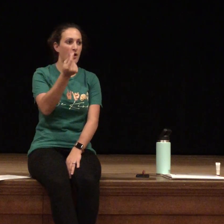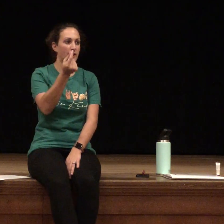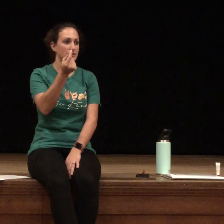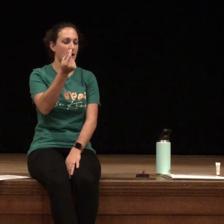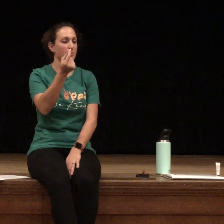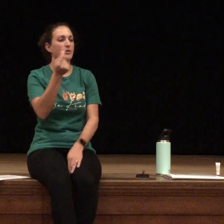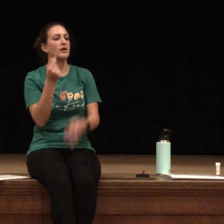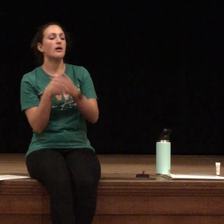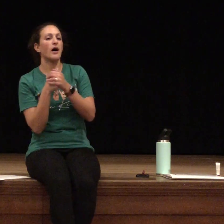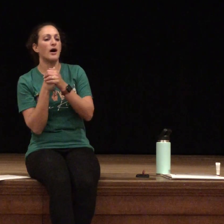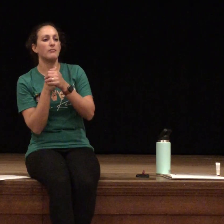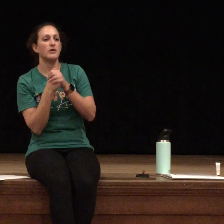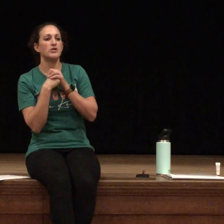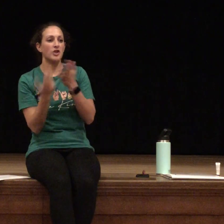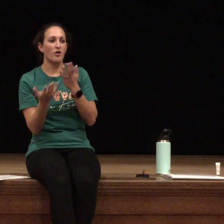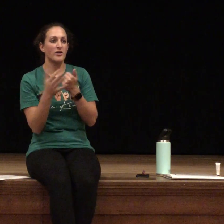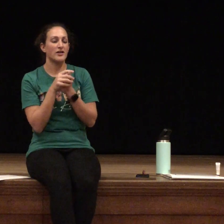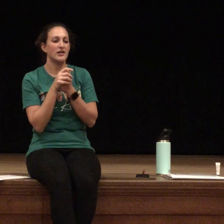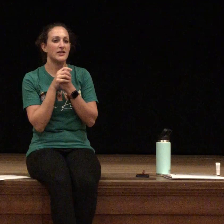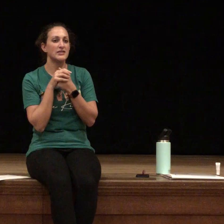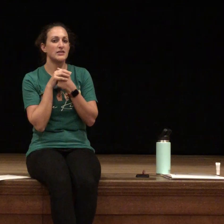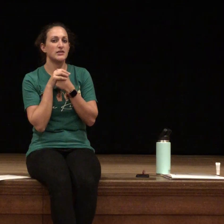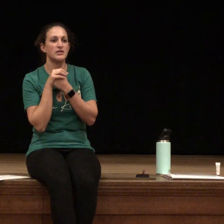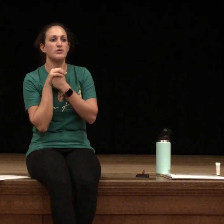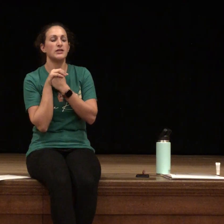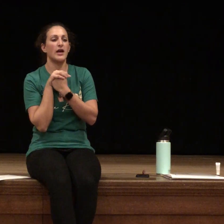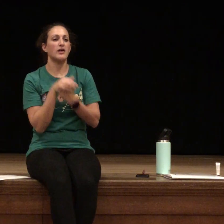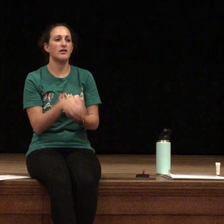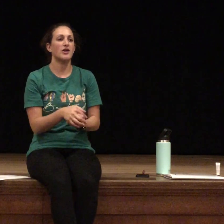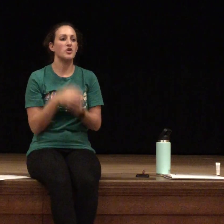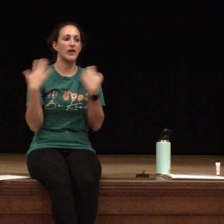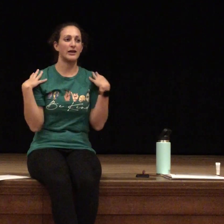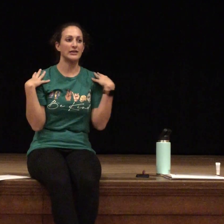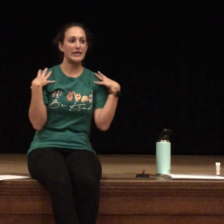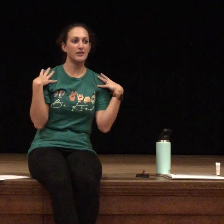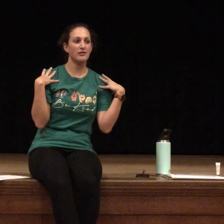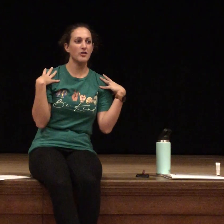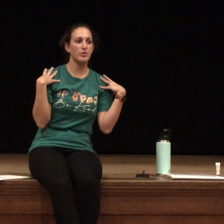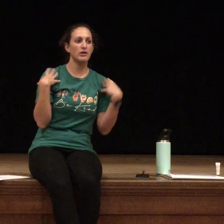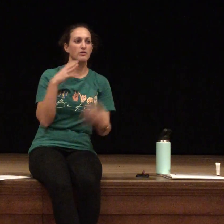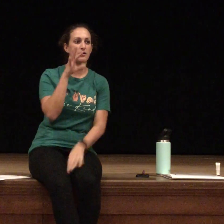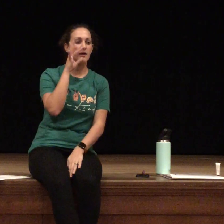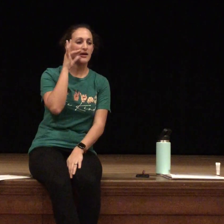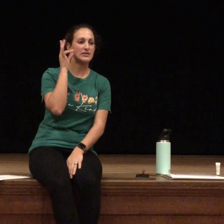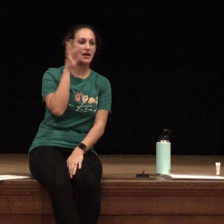then snap. So in this sentence, you would say, you'd kind of lean a little bit and say